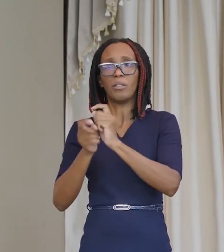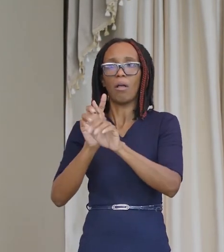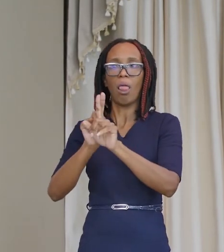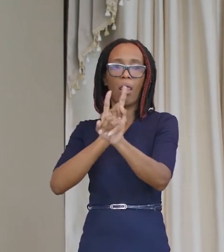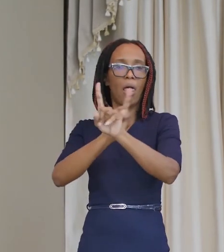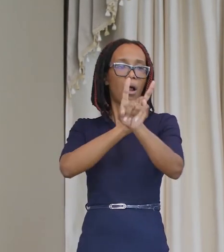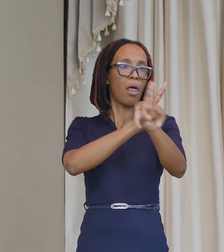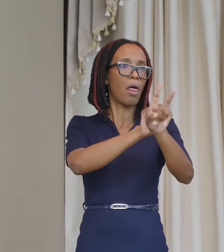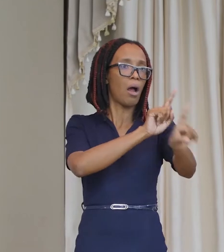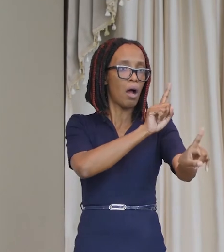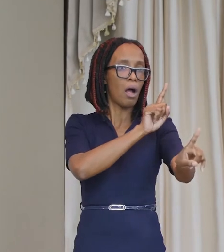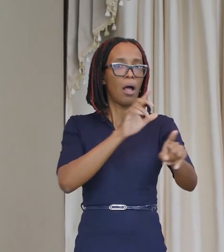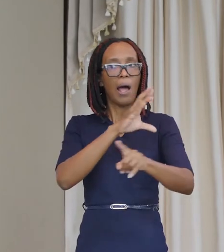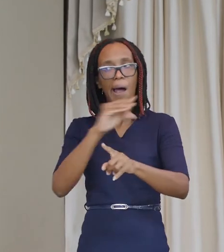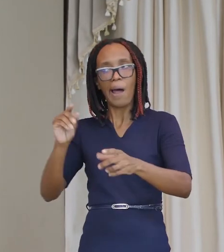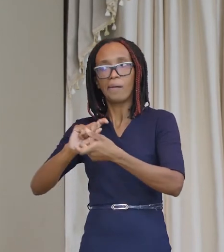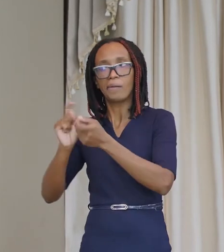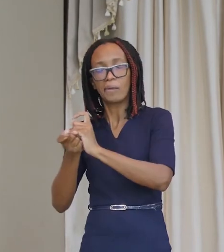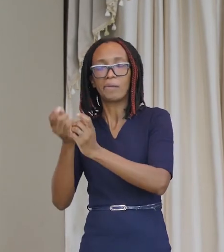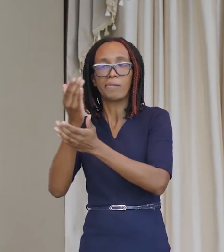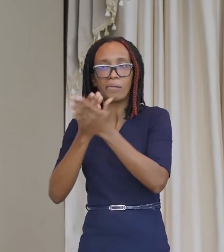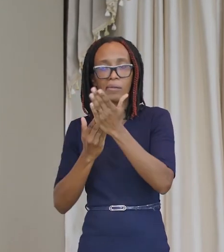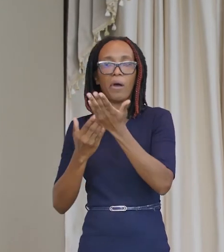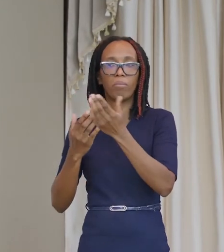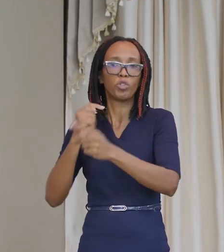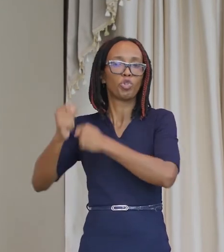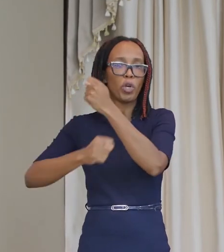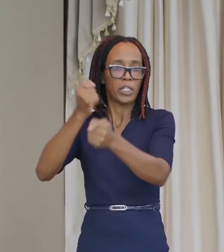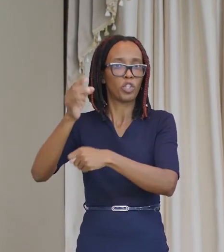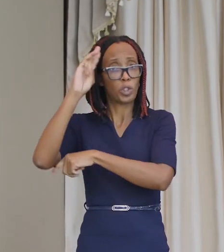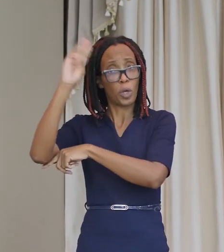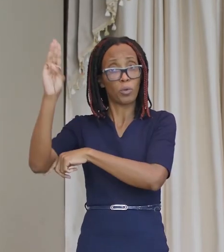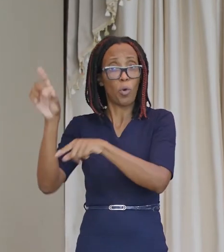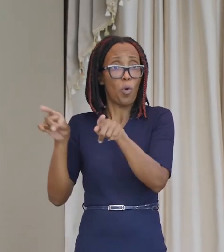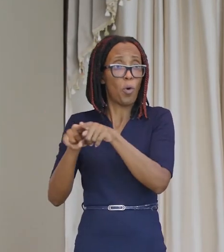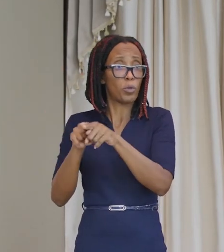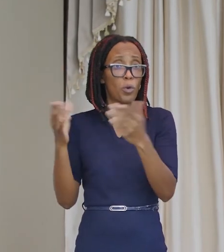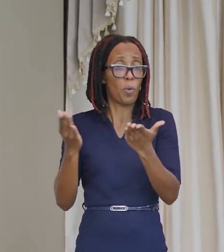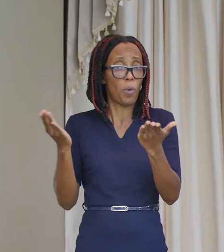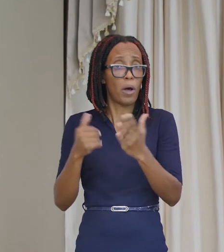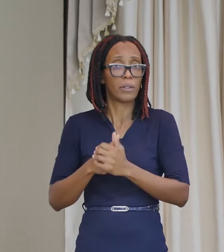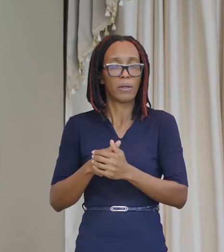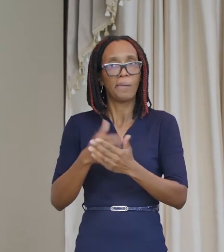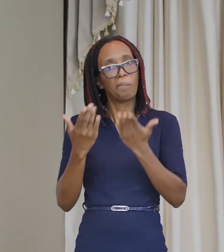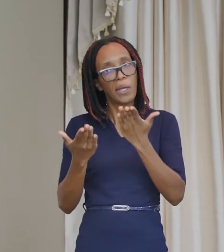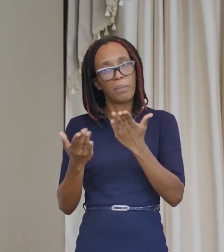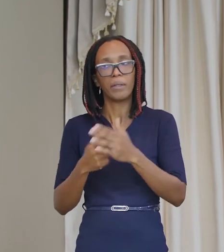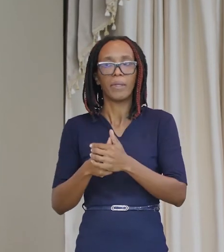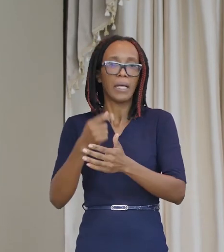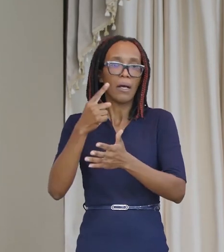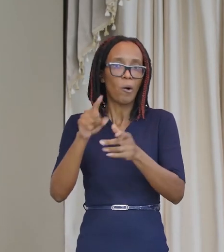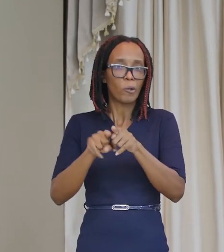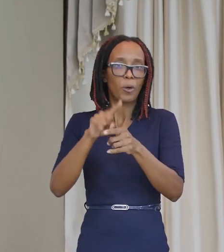other and adapt some of our traditions. We have even had to dispense with or